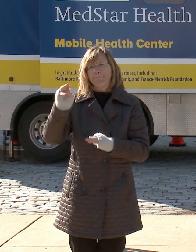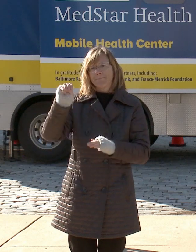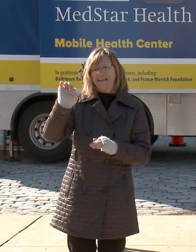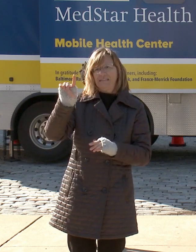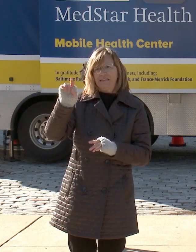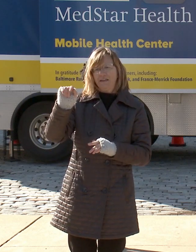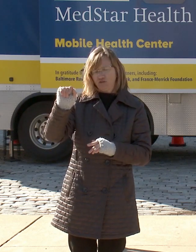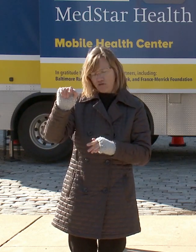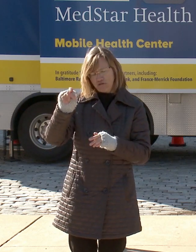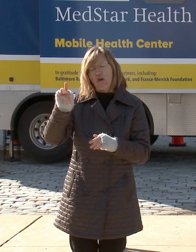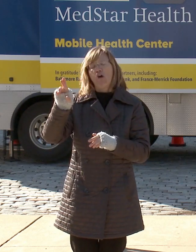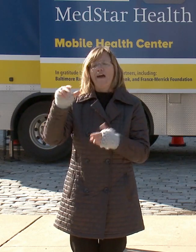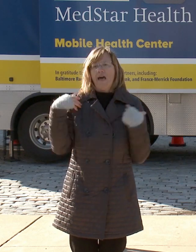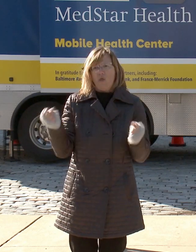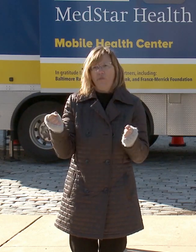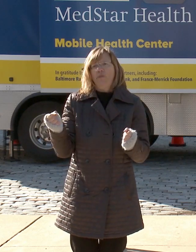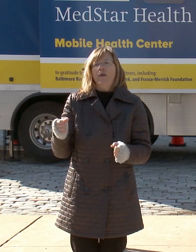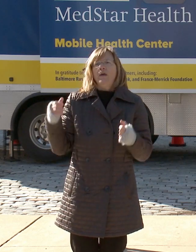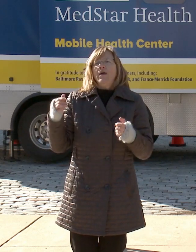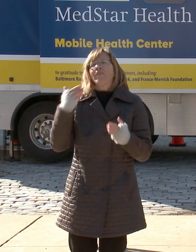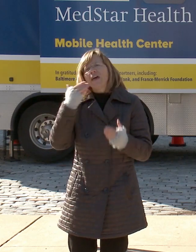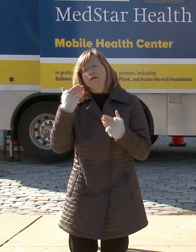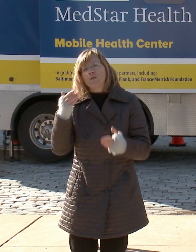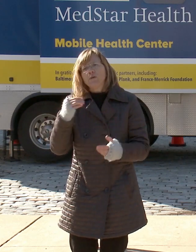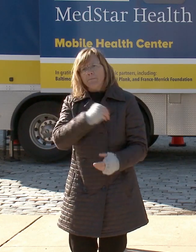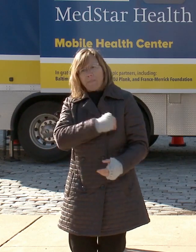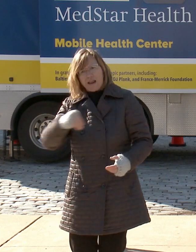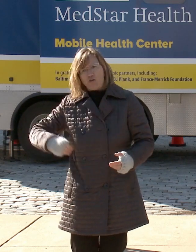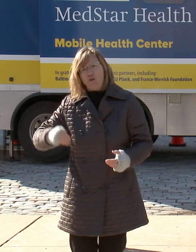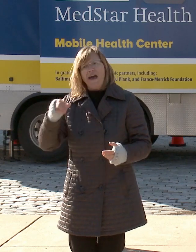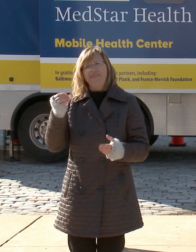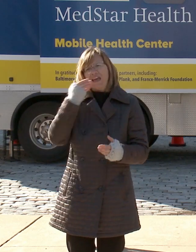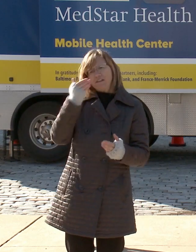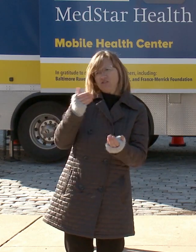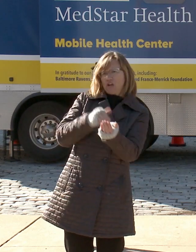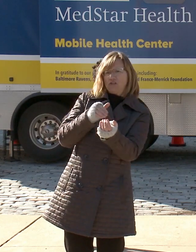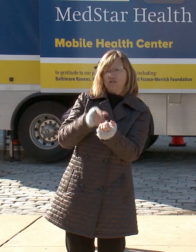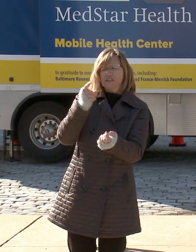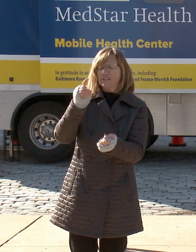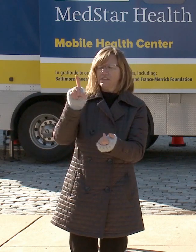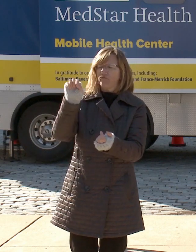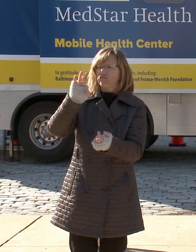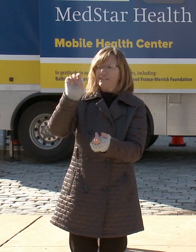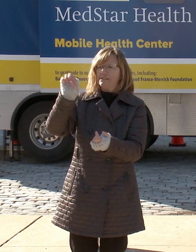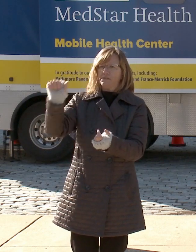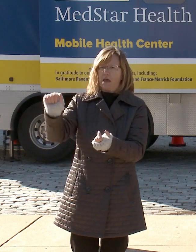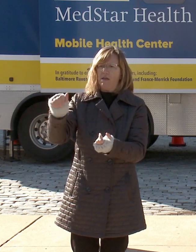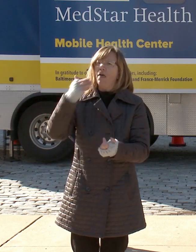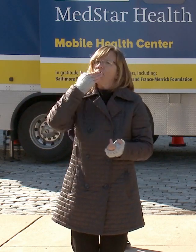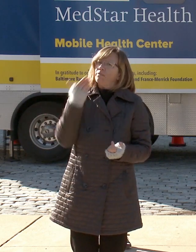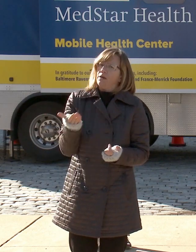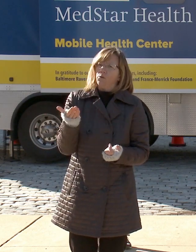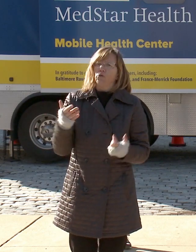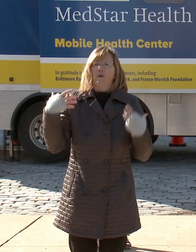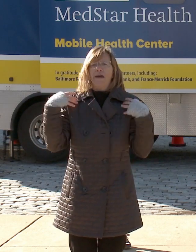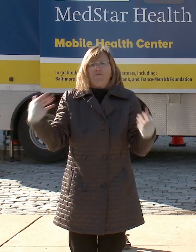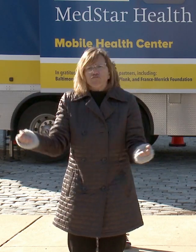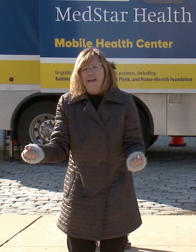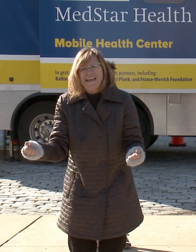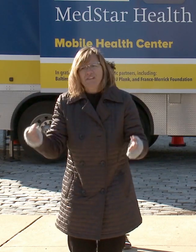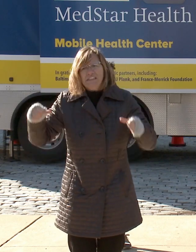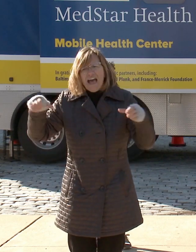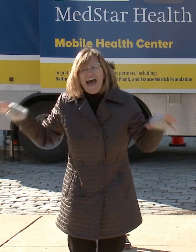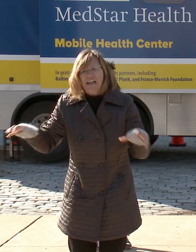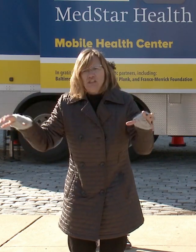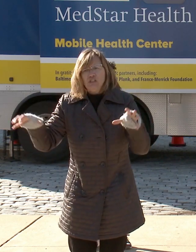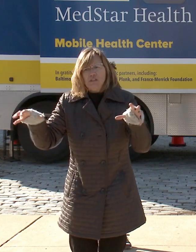thank Mayor Scott and Health Commissioner Dr. Duraza for your courageous and your bold action to ensure